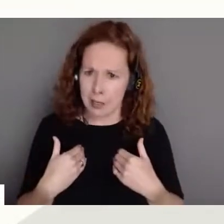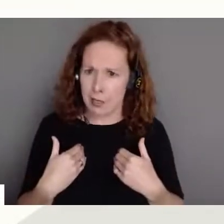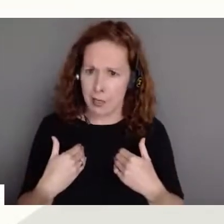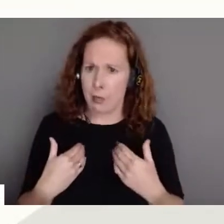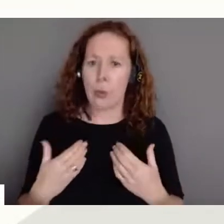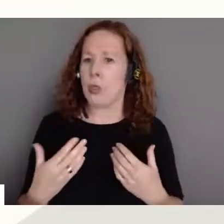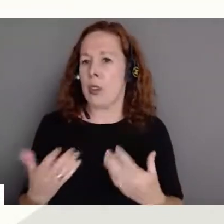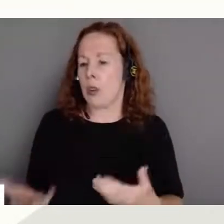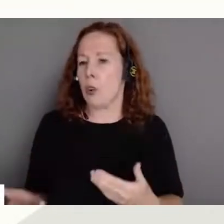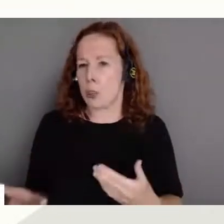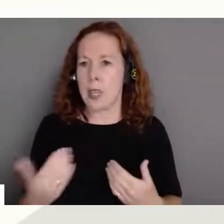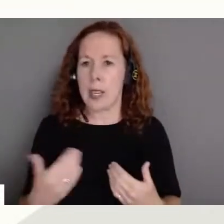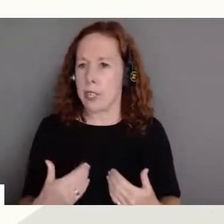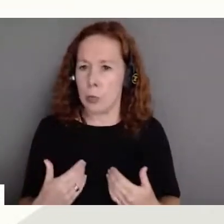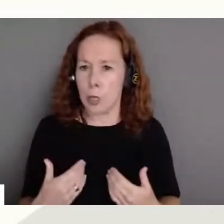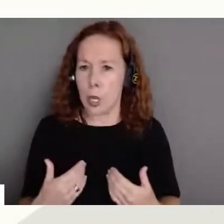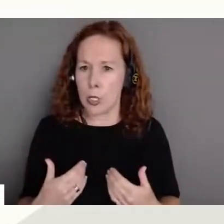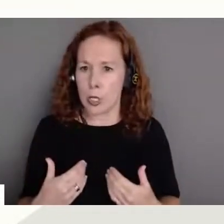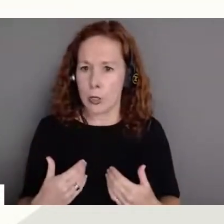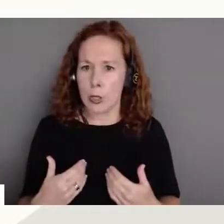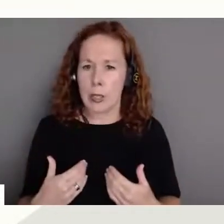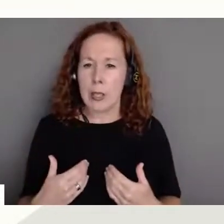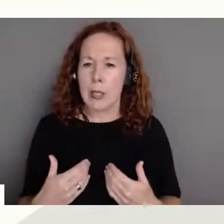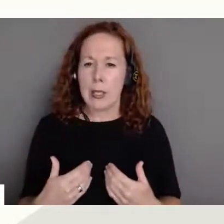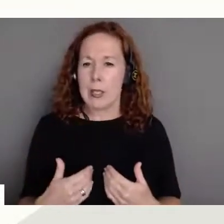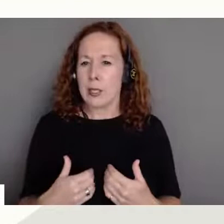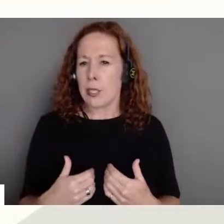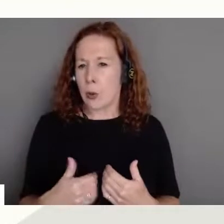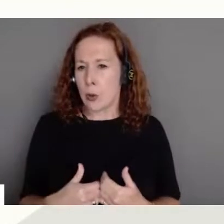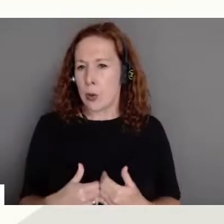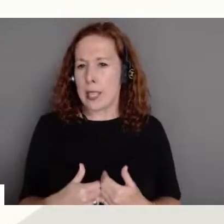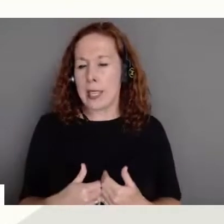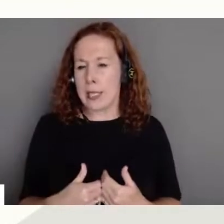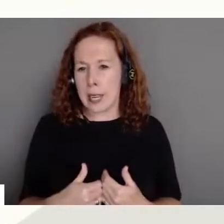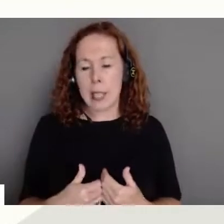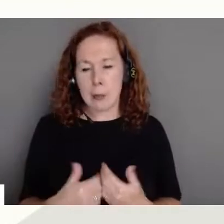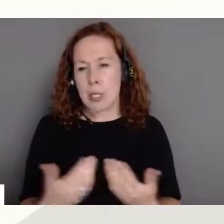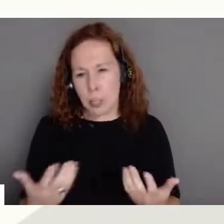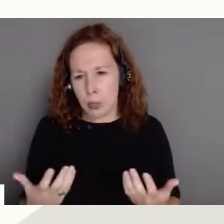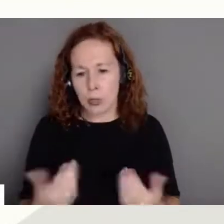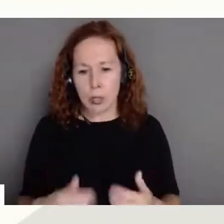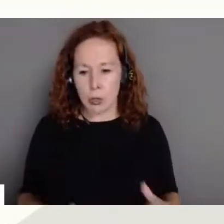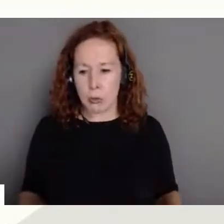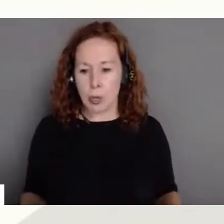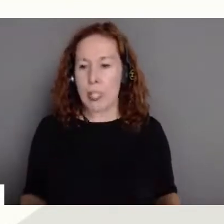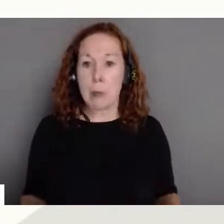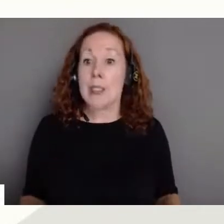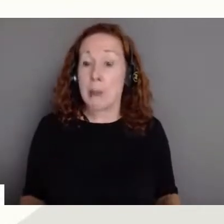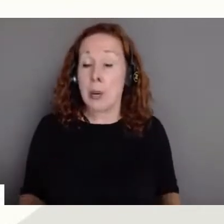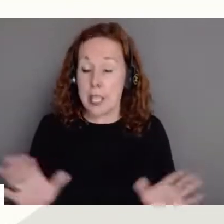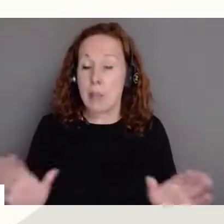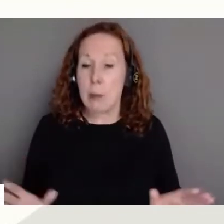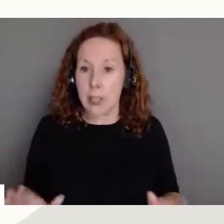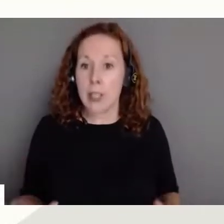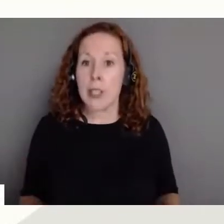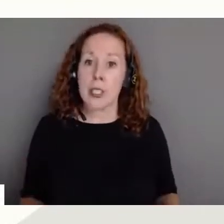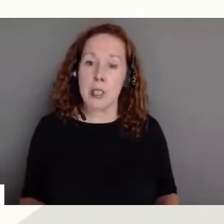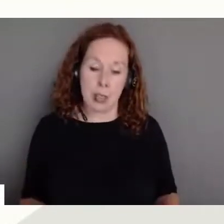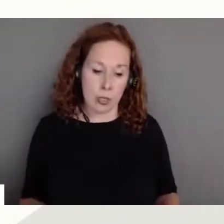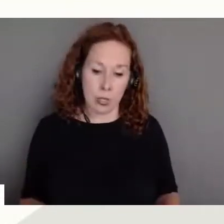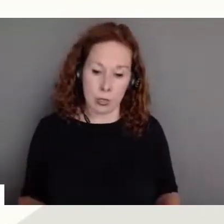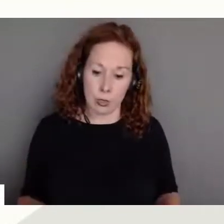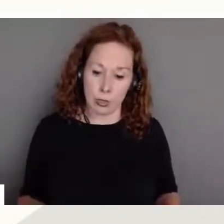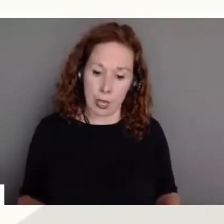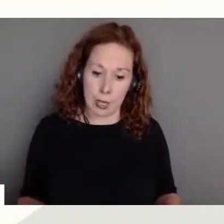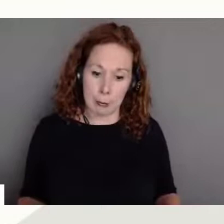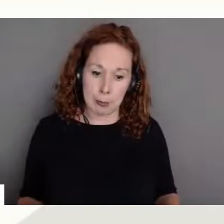speaking for a culture that I don't belong to. yeah, So yeah, it comes to trying to break down barriers